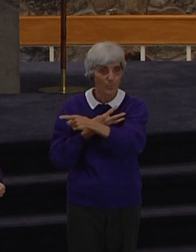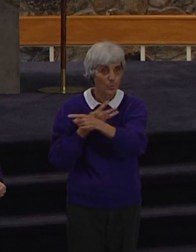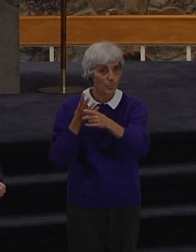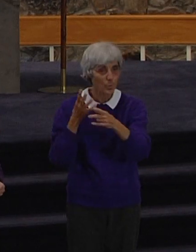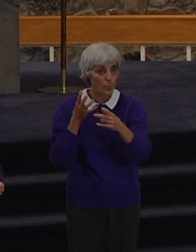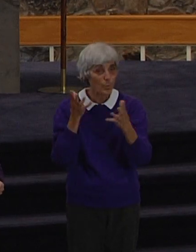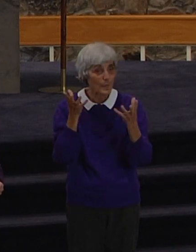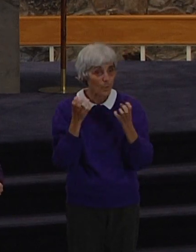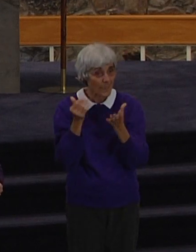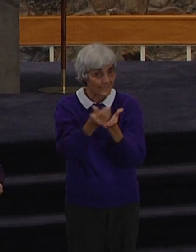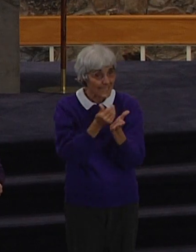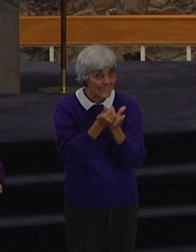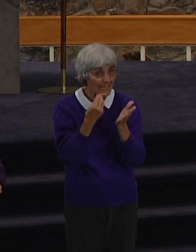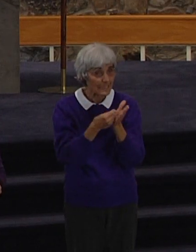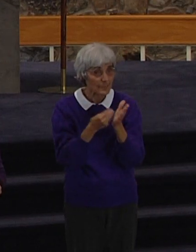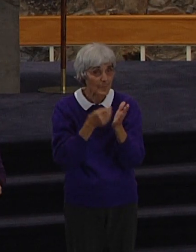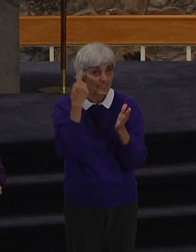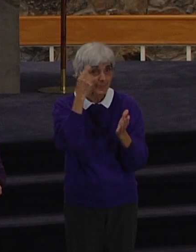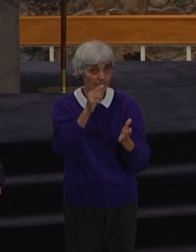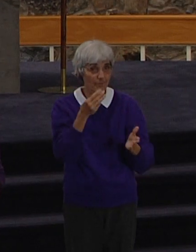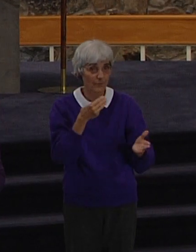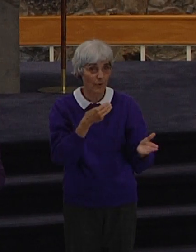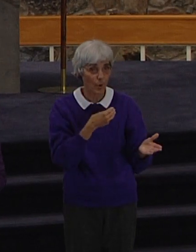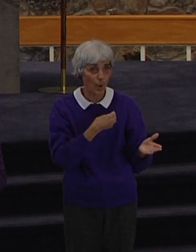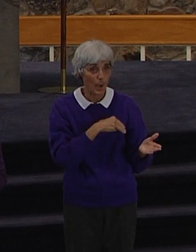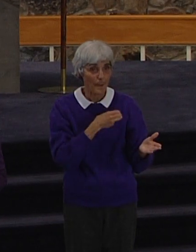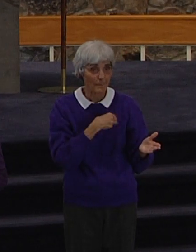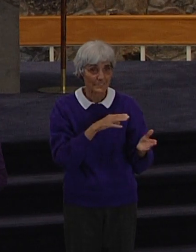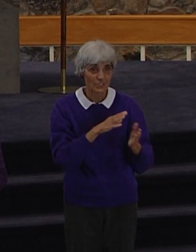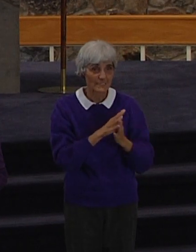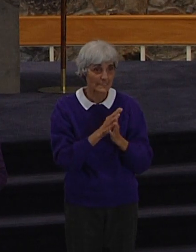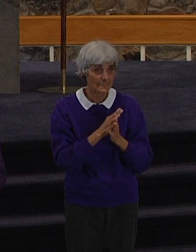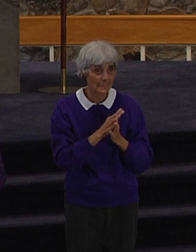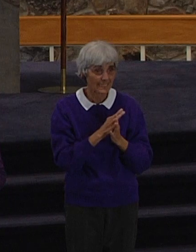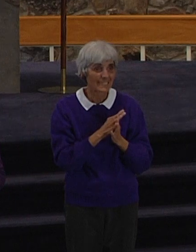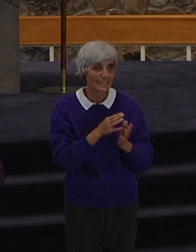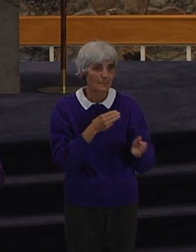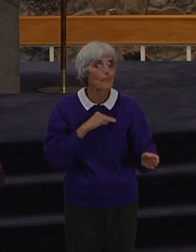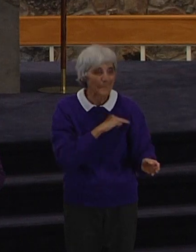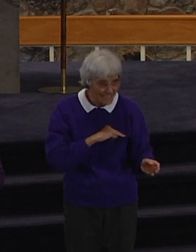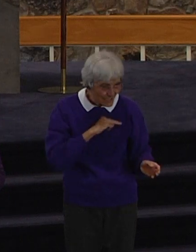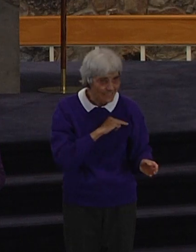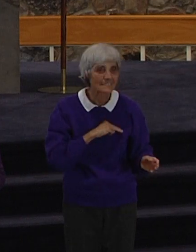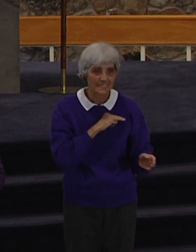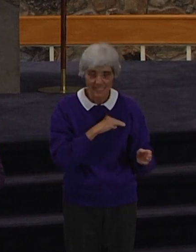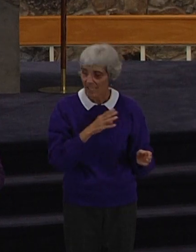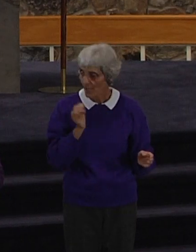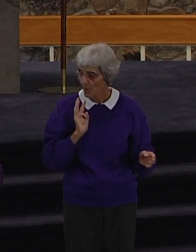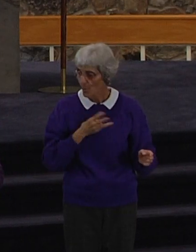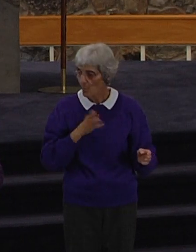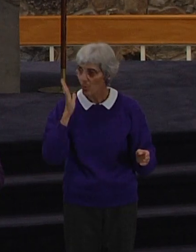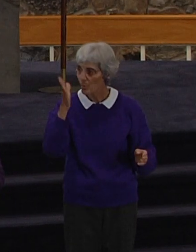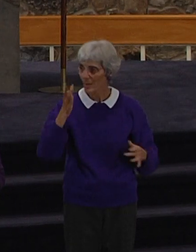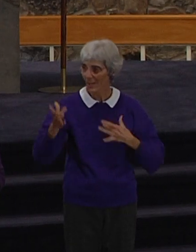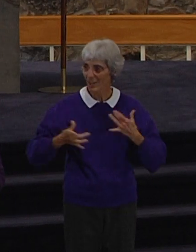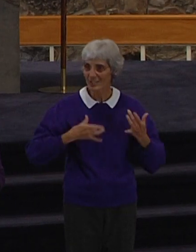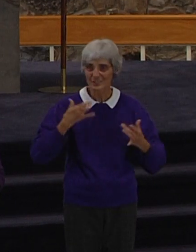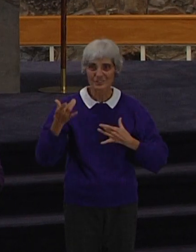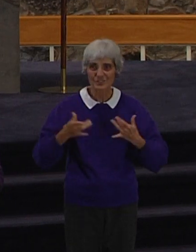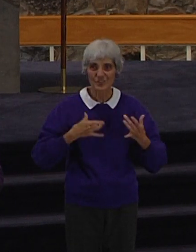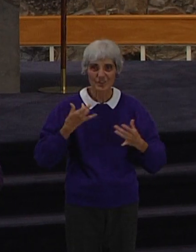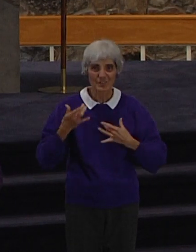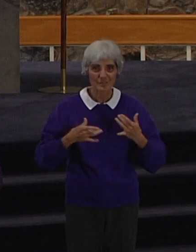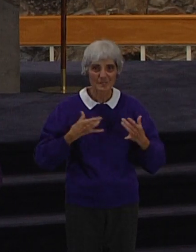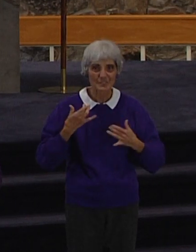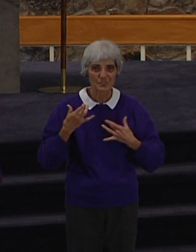collection of mites to fund the efforts of sharing the gospel. We are joyful